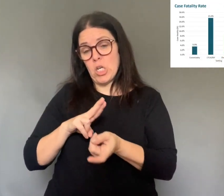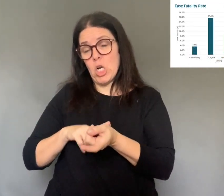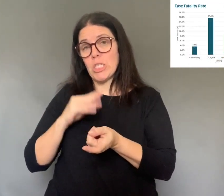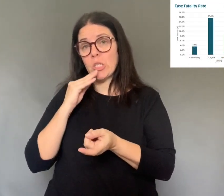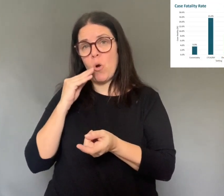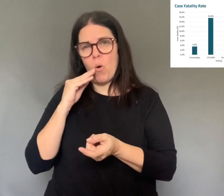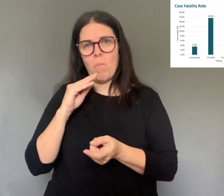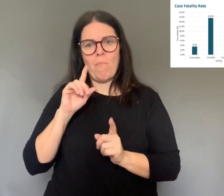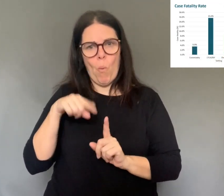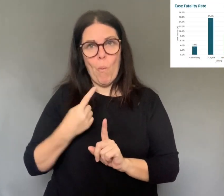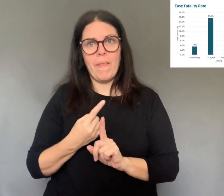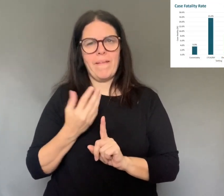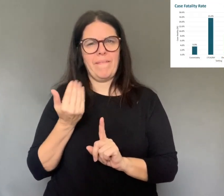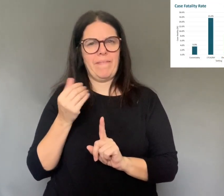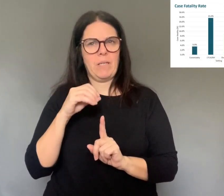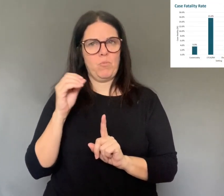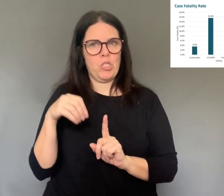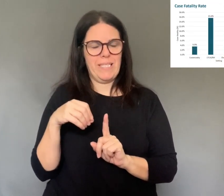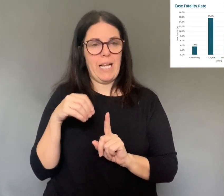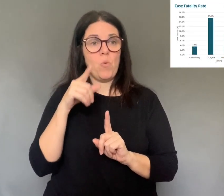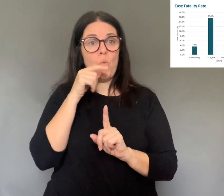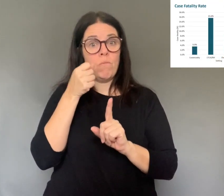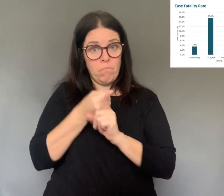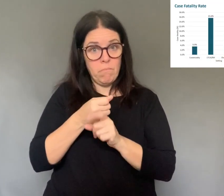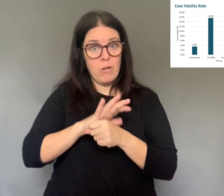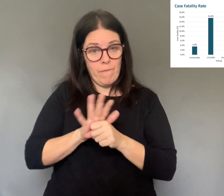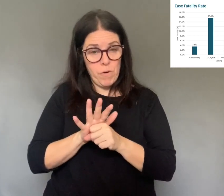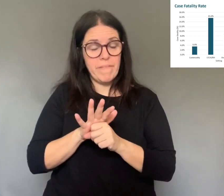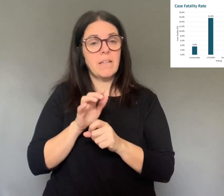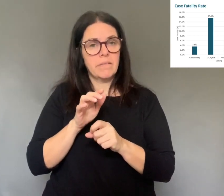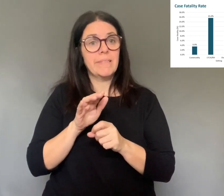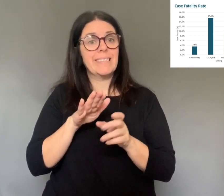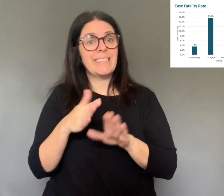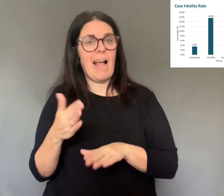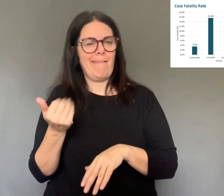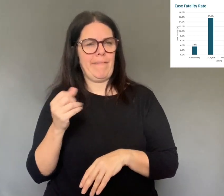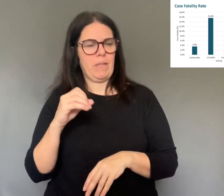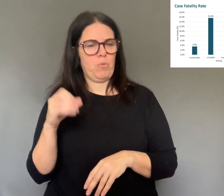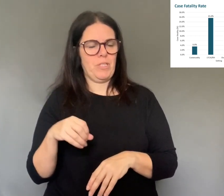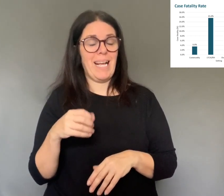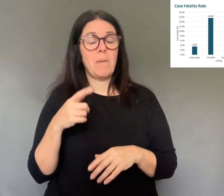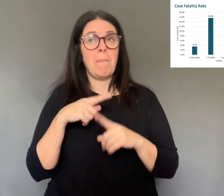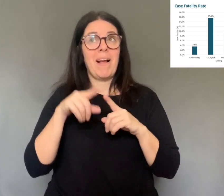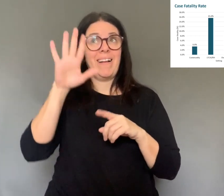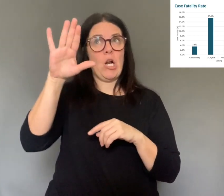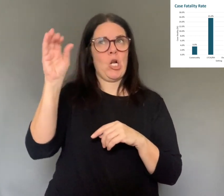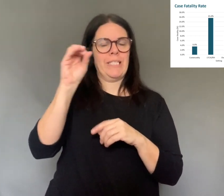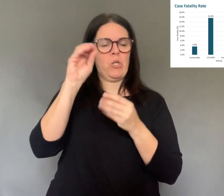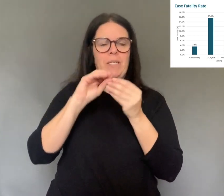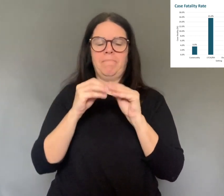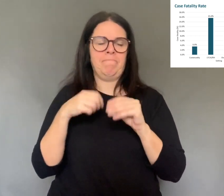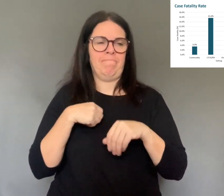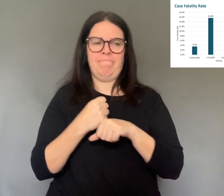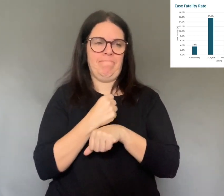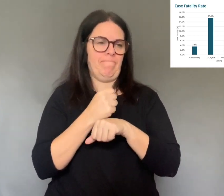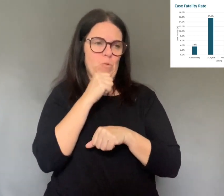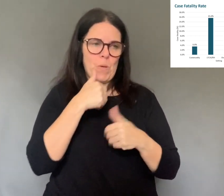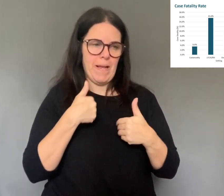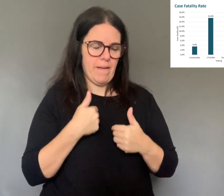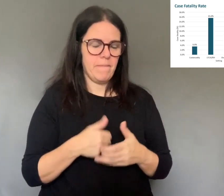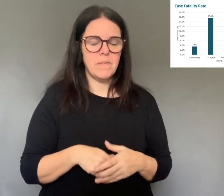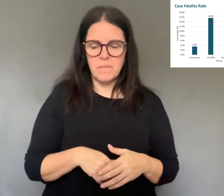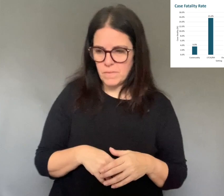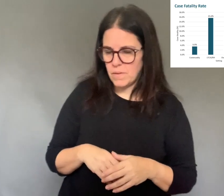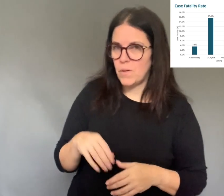Yes. 6.7 was the overall percentage for the province, and but our